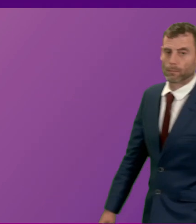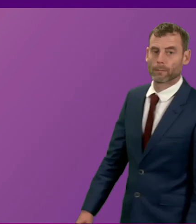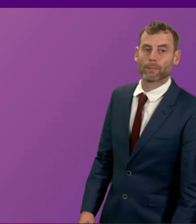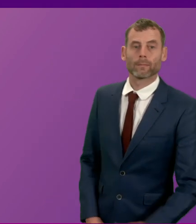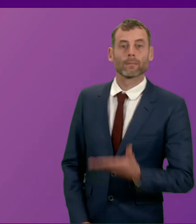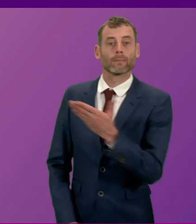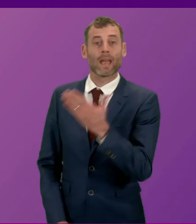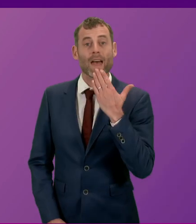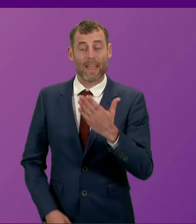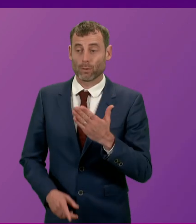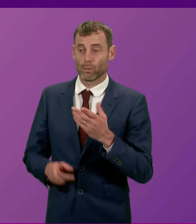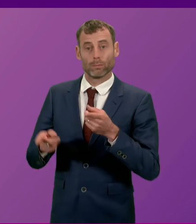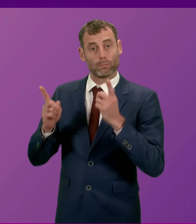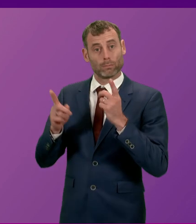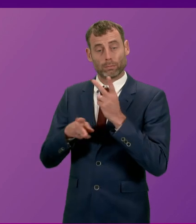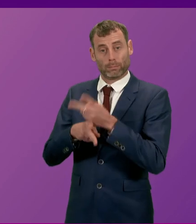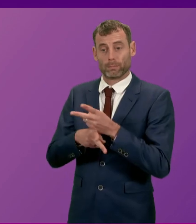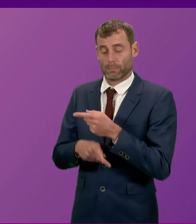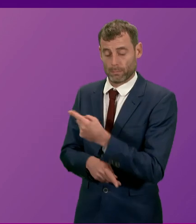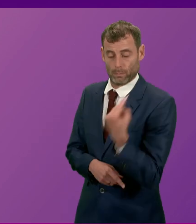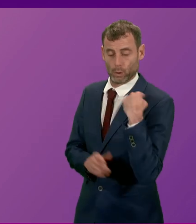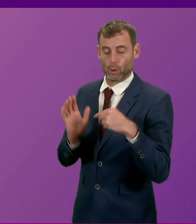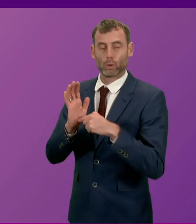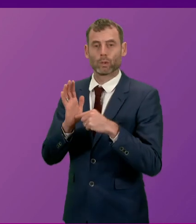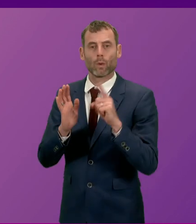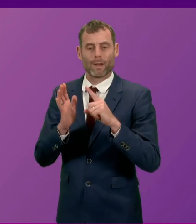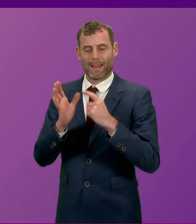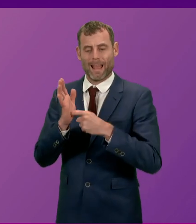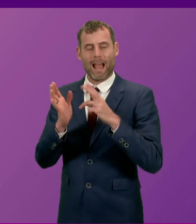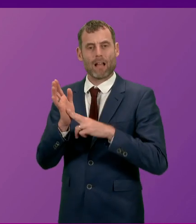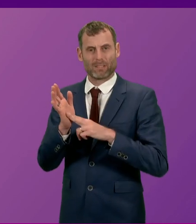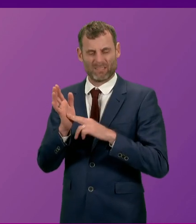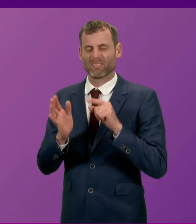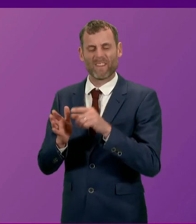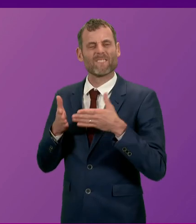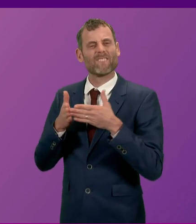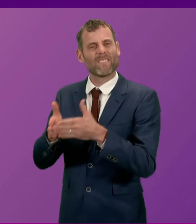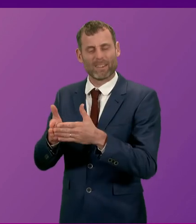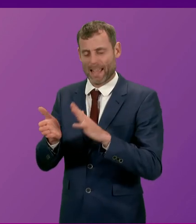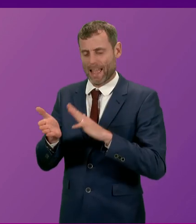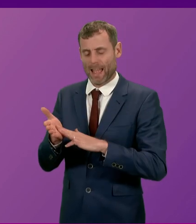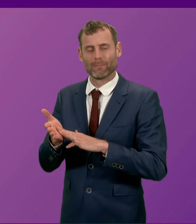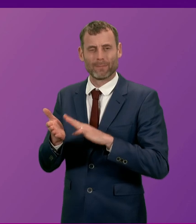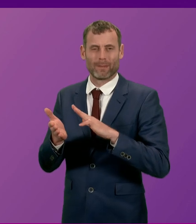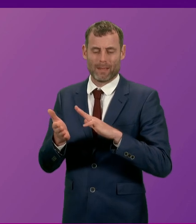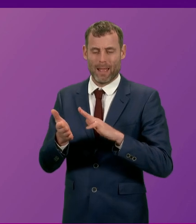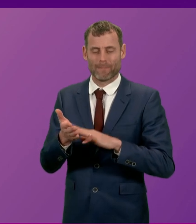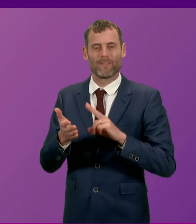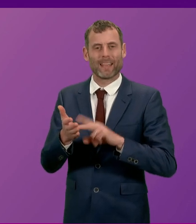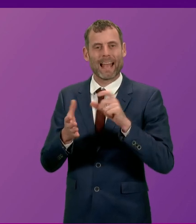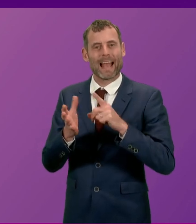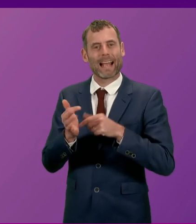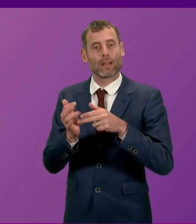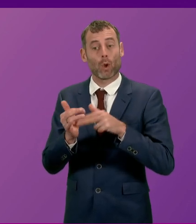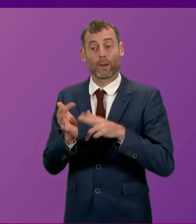Presiding Officer. On Tuesday, CalMac announced that the return of Arran's resident ferry, the MV Caledonian Isles, was to be delayed again.